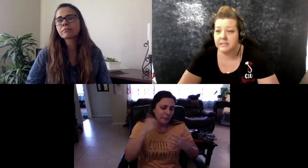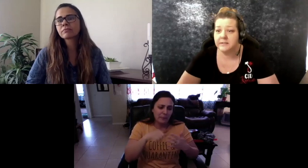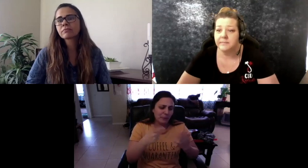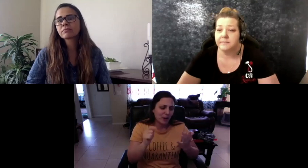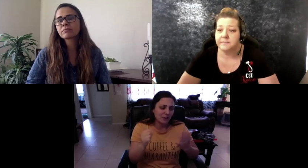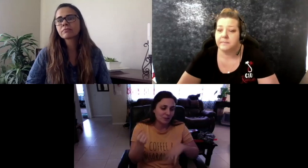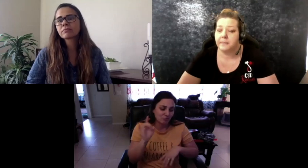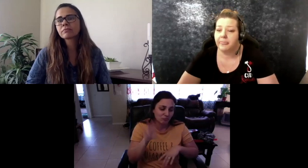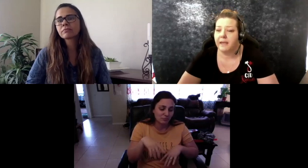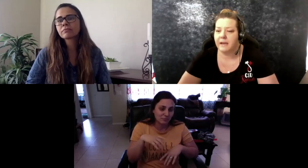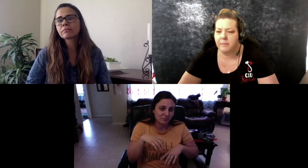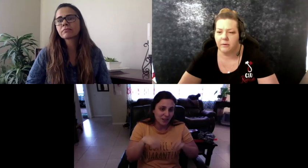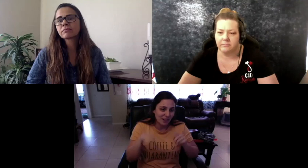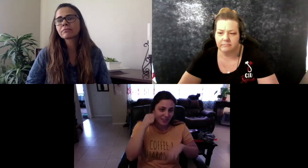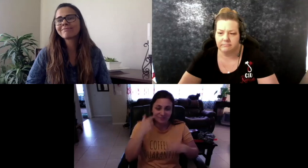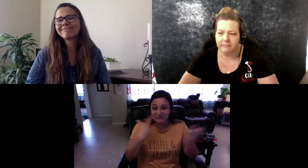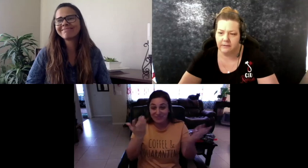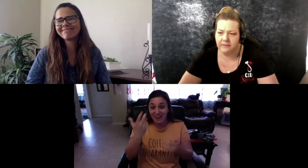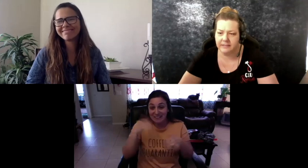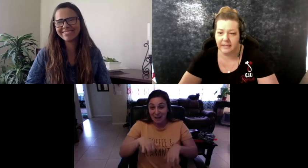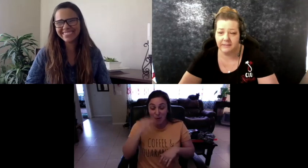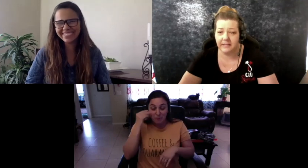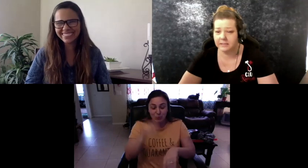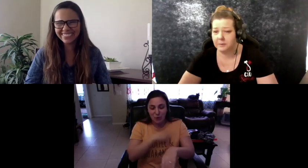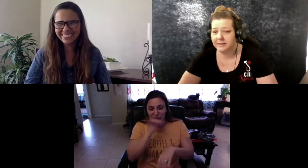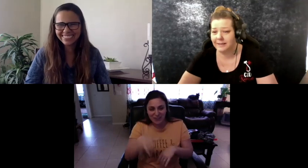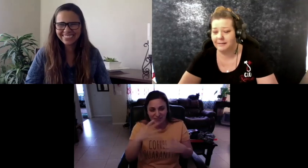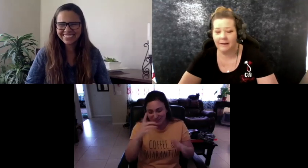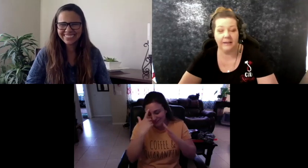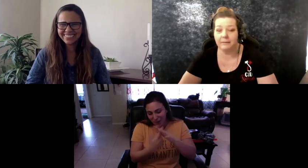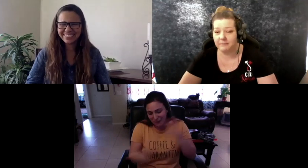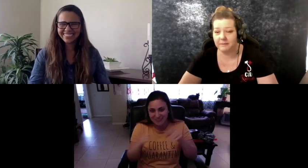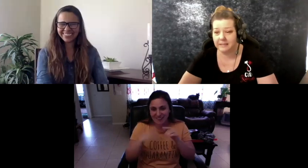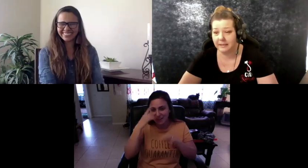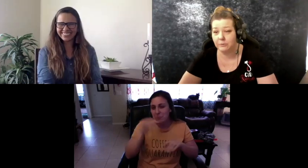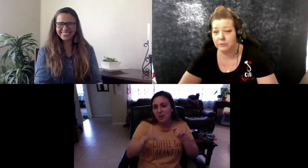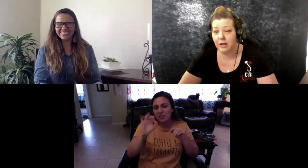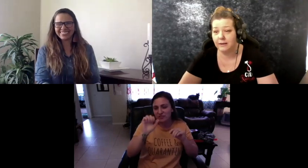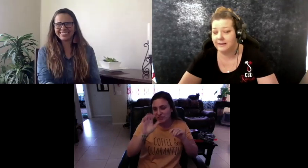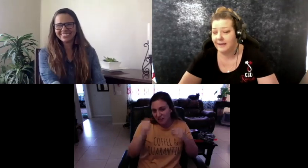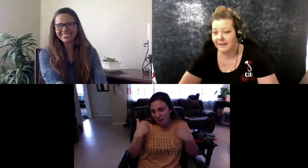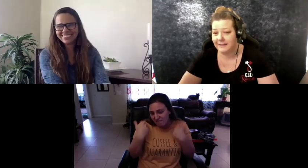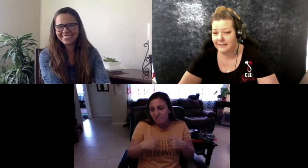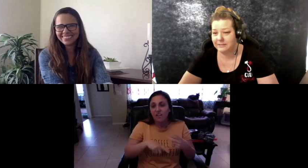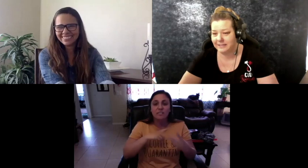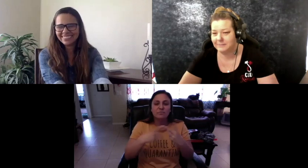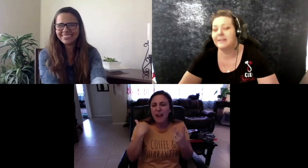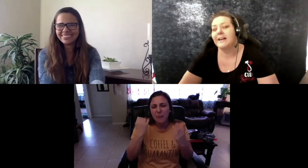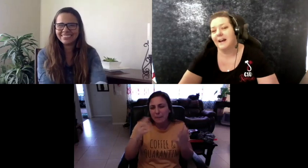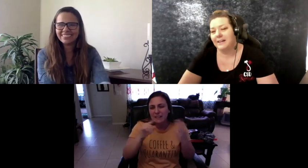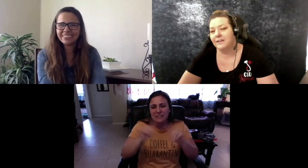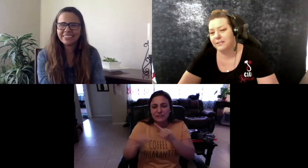mentioned. I can't remember other events. I can't even think at this point. Again, we've been staying at home too long. I can't think of those things,